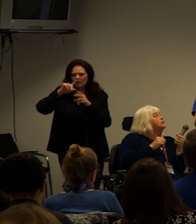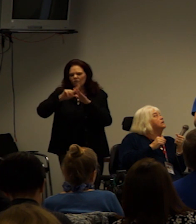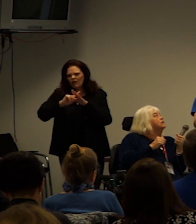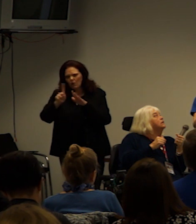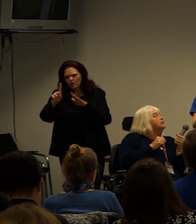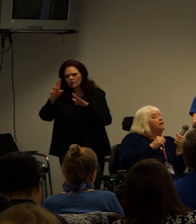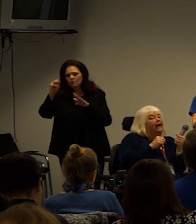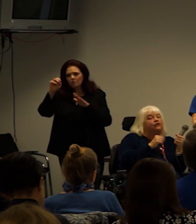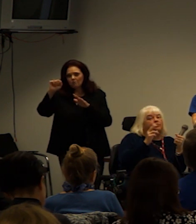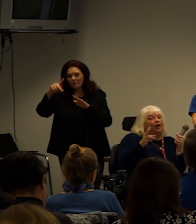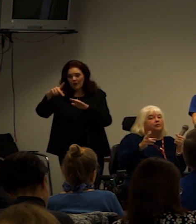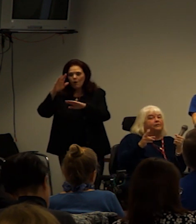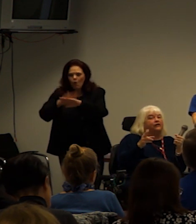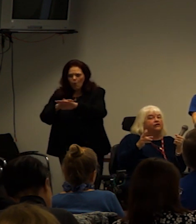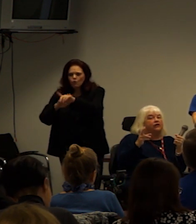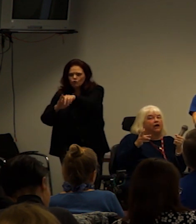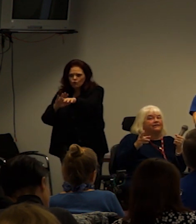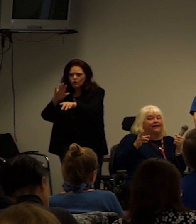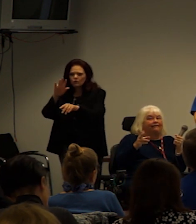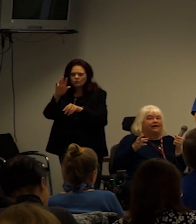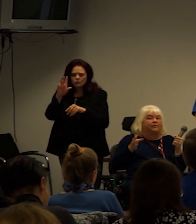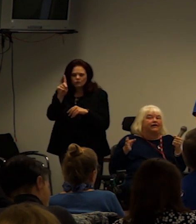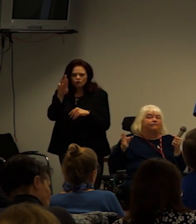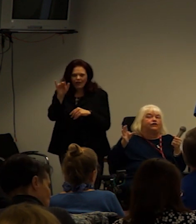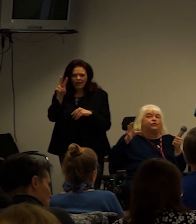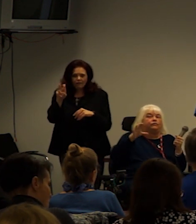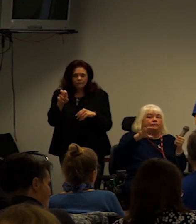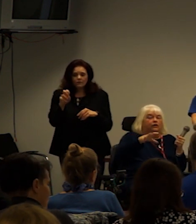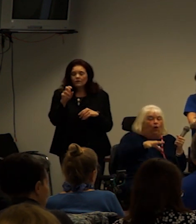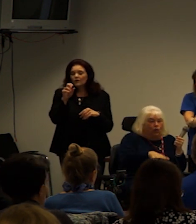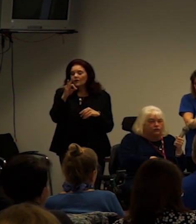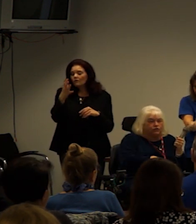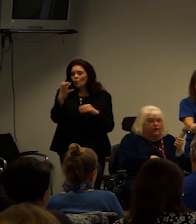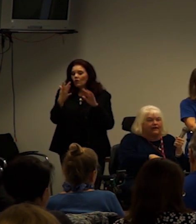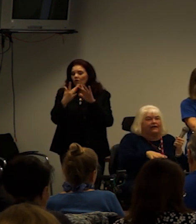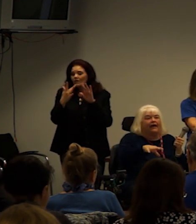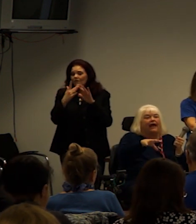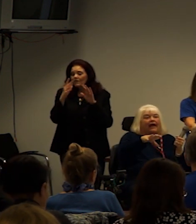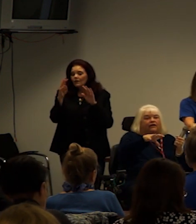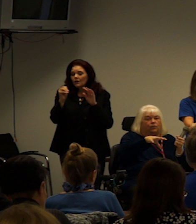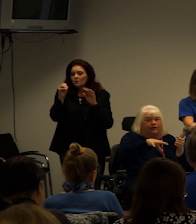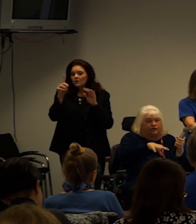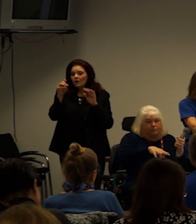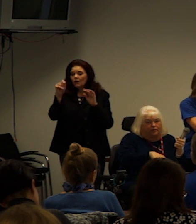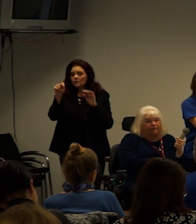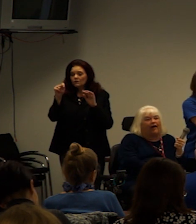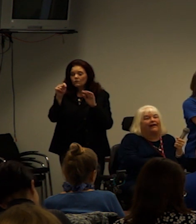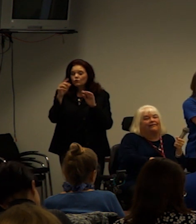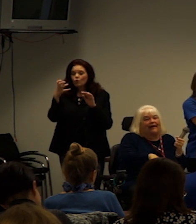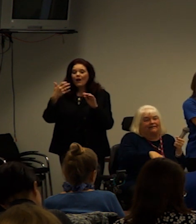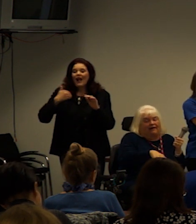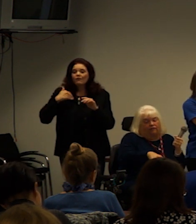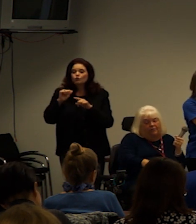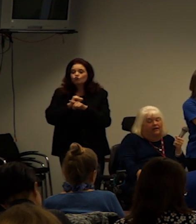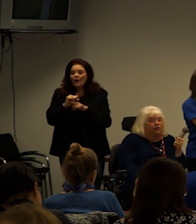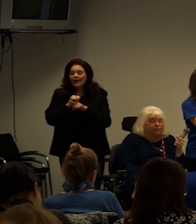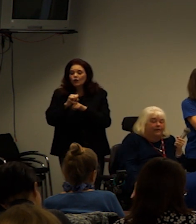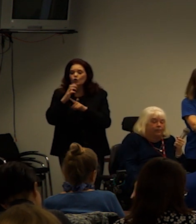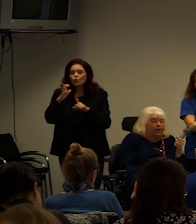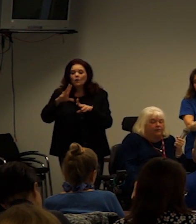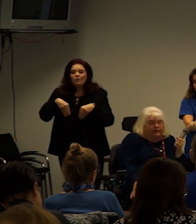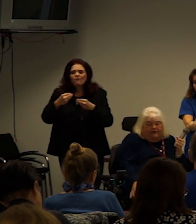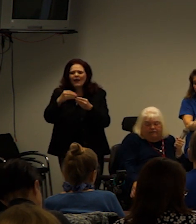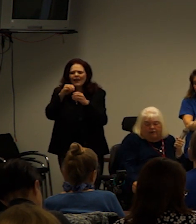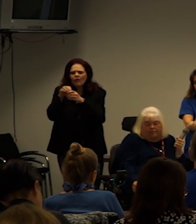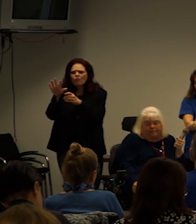on your flash drive. And you probably could contact them if you hold a training mm-hmm. and you wanted to provide that to everybody.